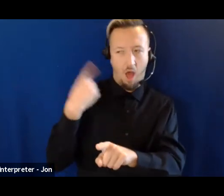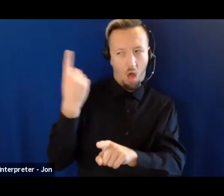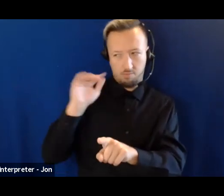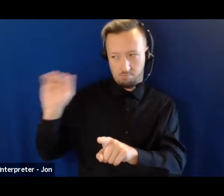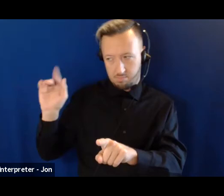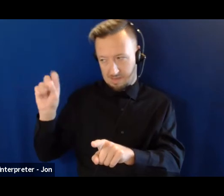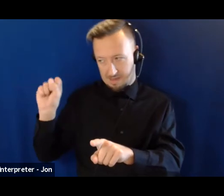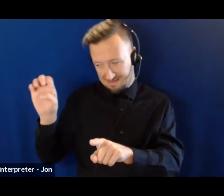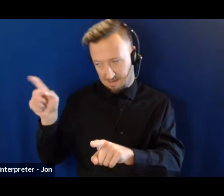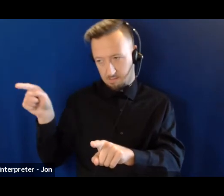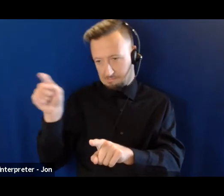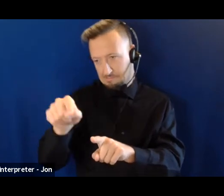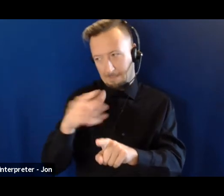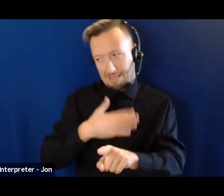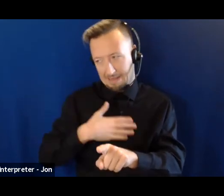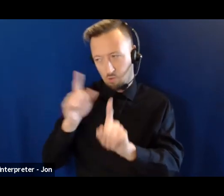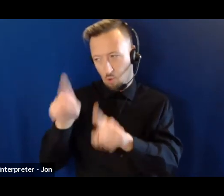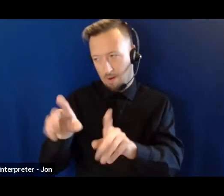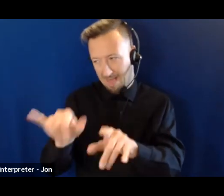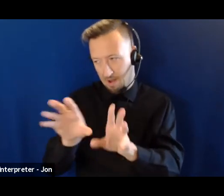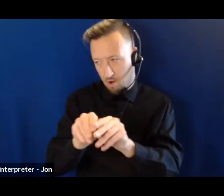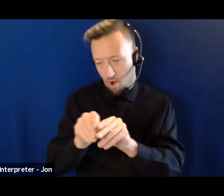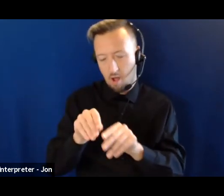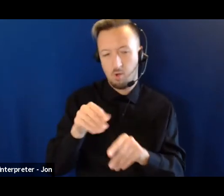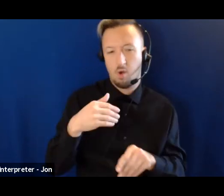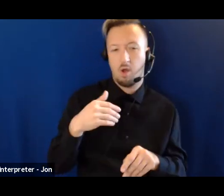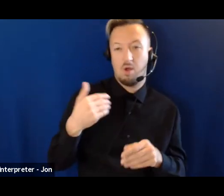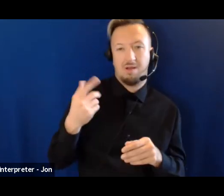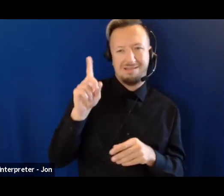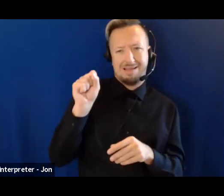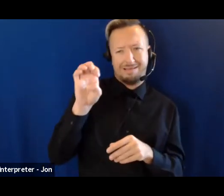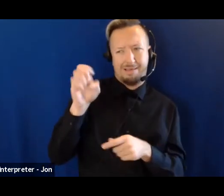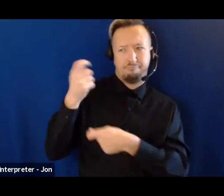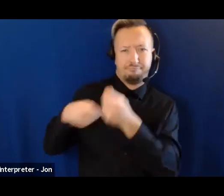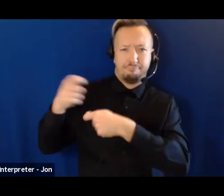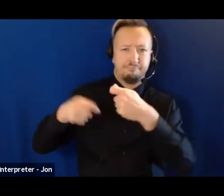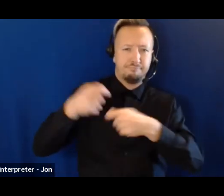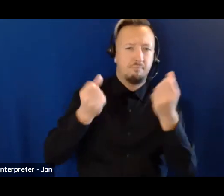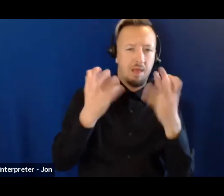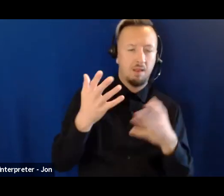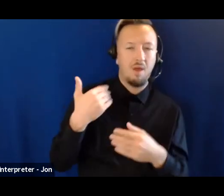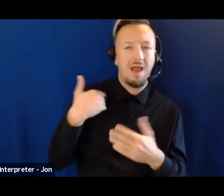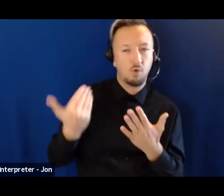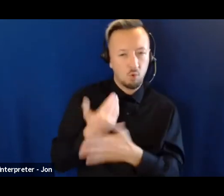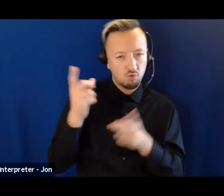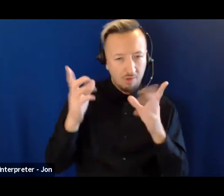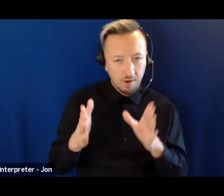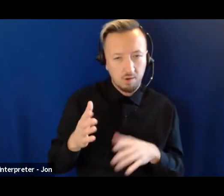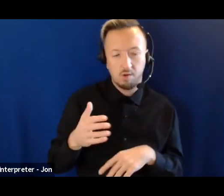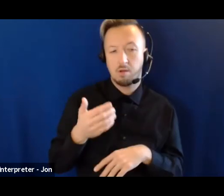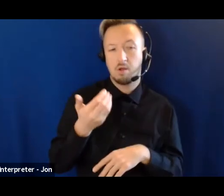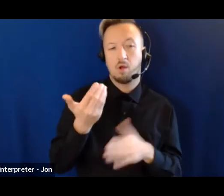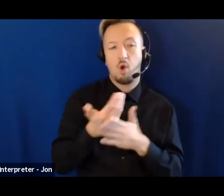in Kansas. We have a new director. We've had a couple new program managers, which is